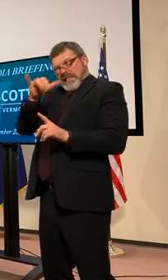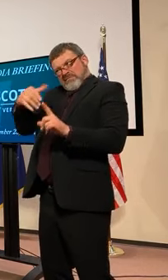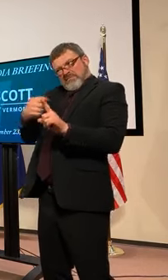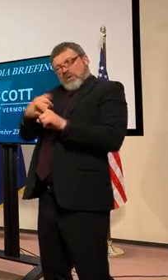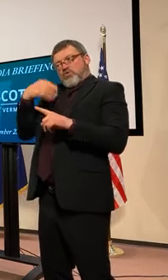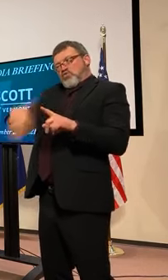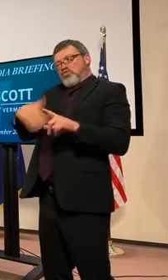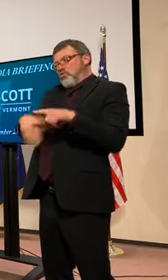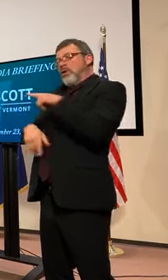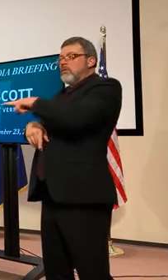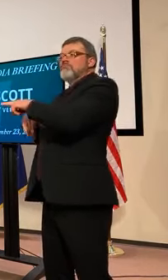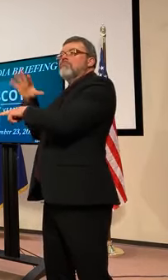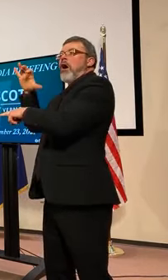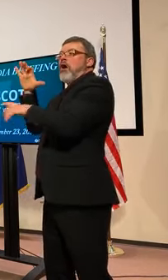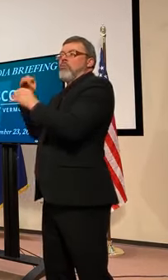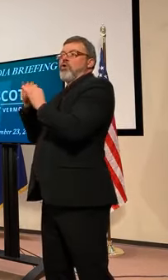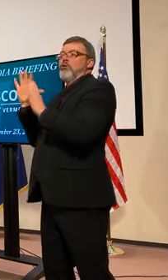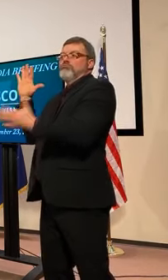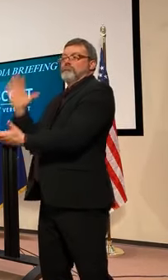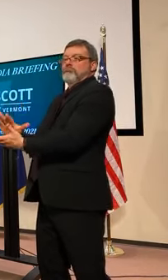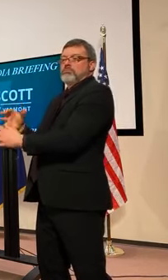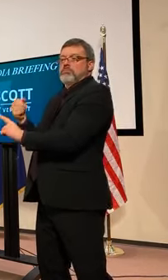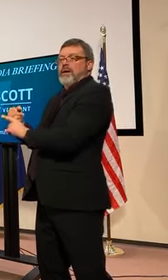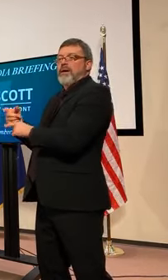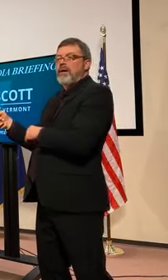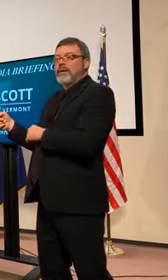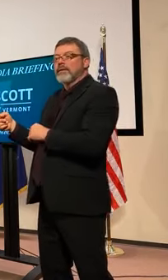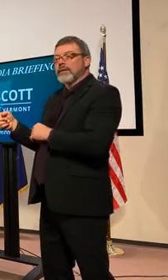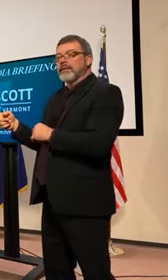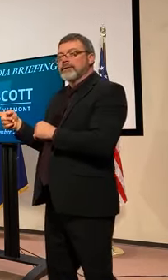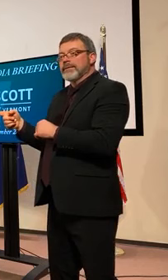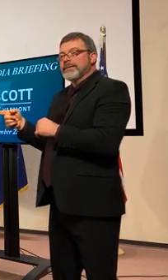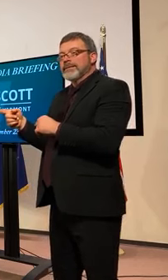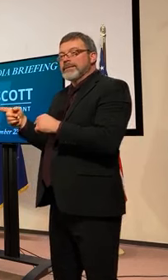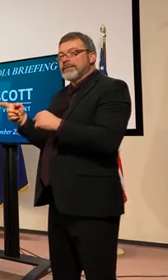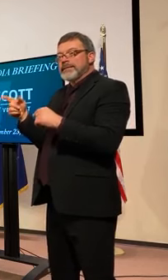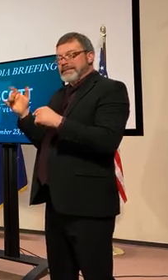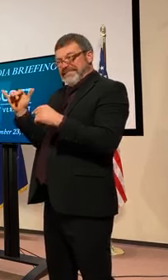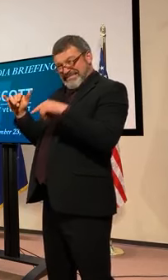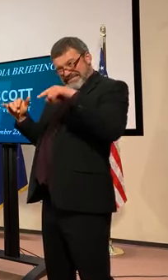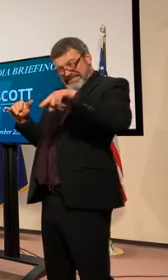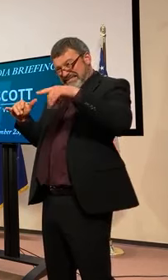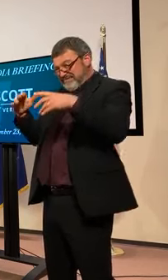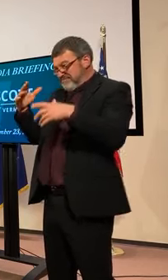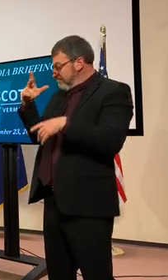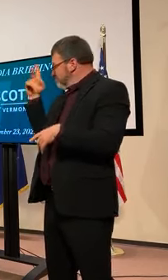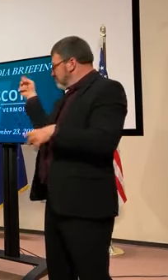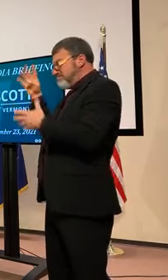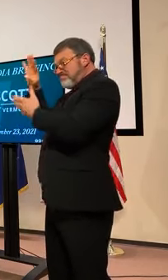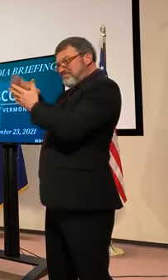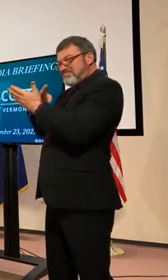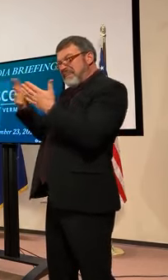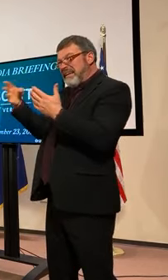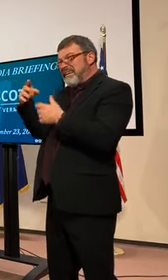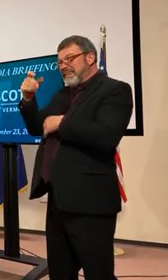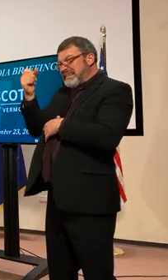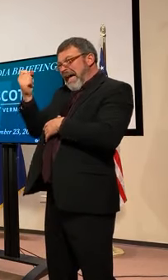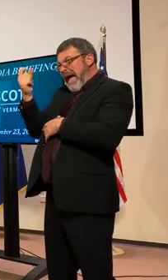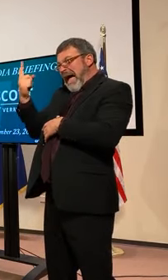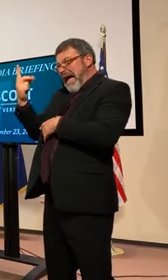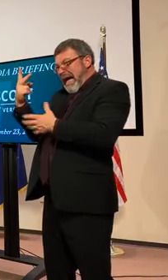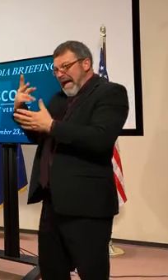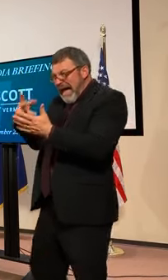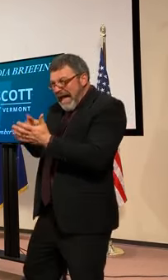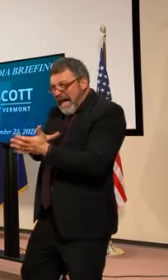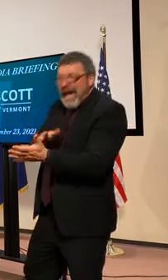So, I mean, when you think about that, it's like 10, 11 times more likely. If you're